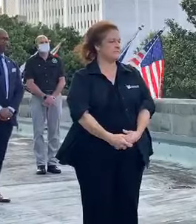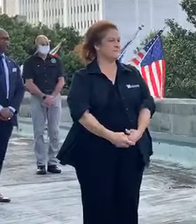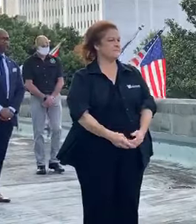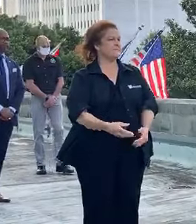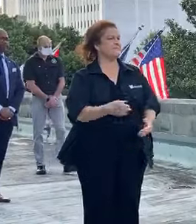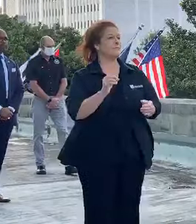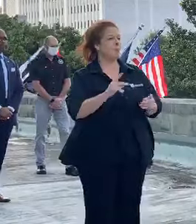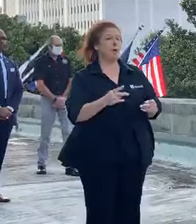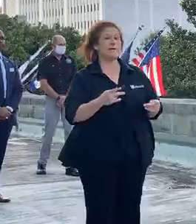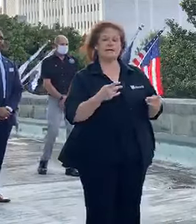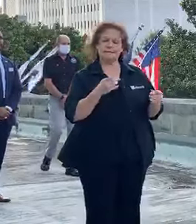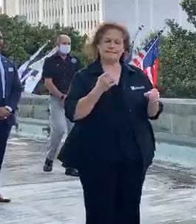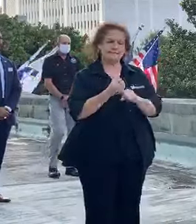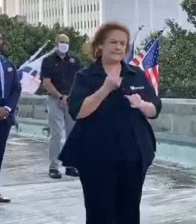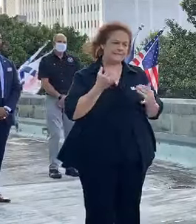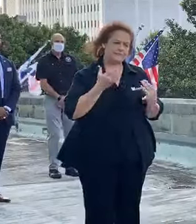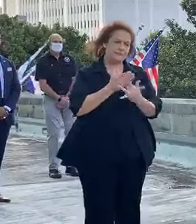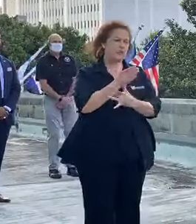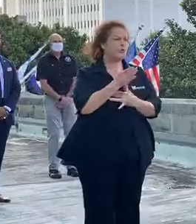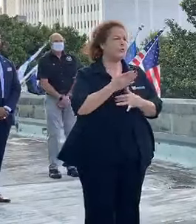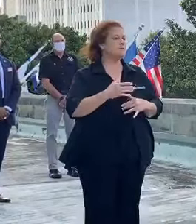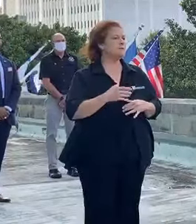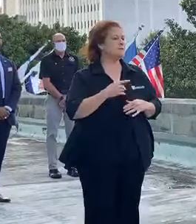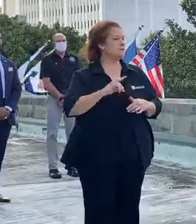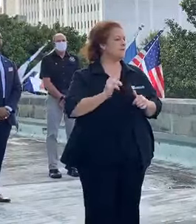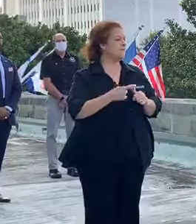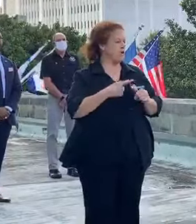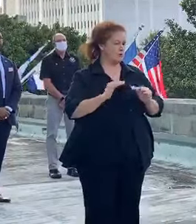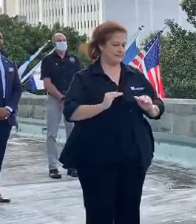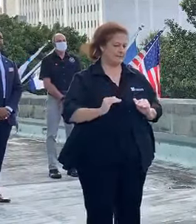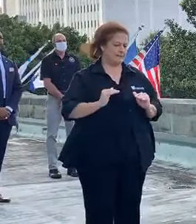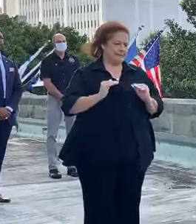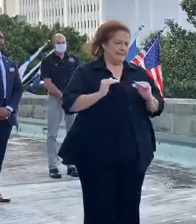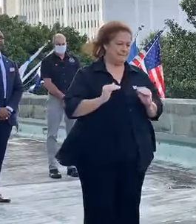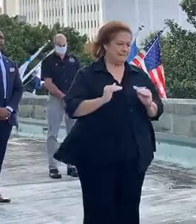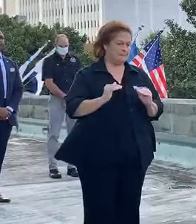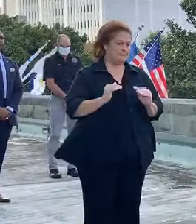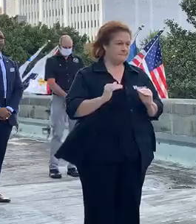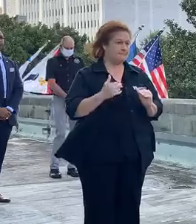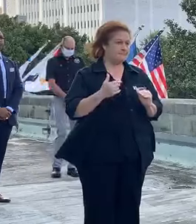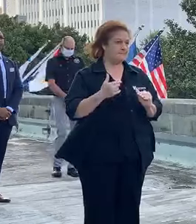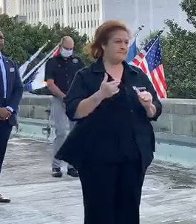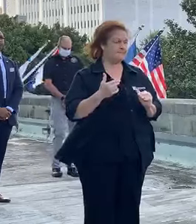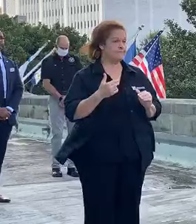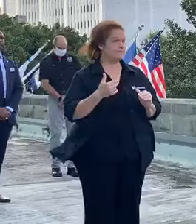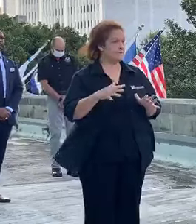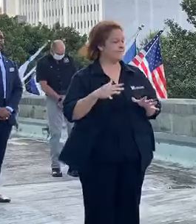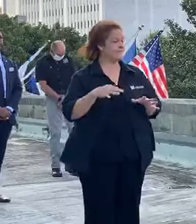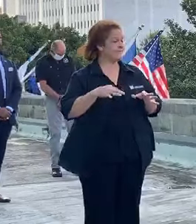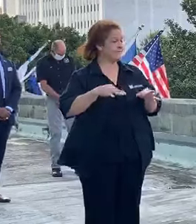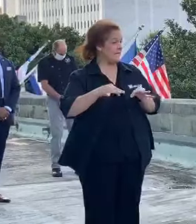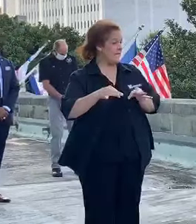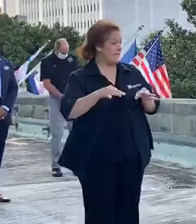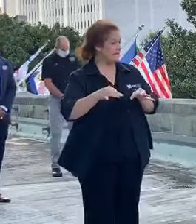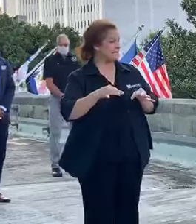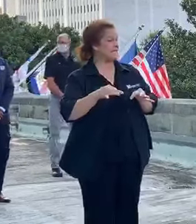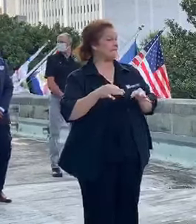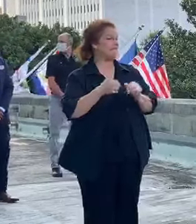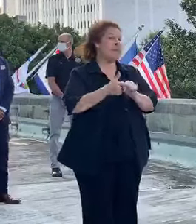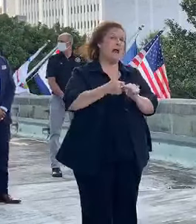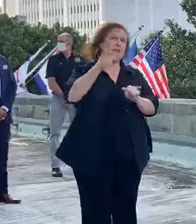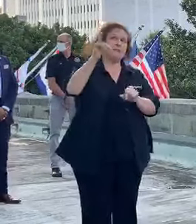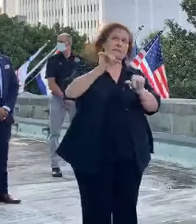All right, let's get through it. We're going to take the first step. As we've demonstrated, our ability to follow